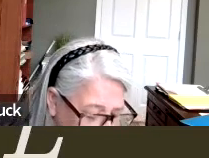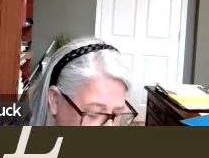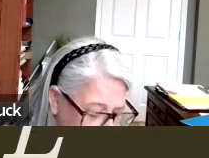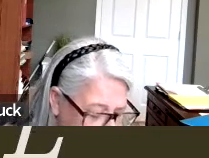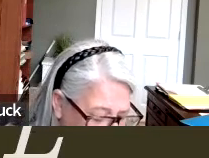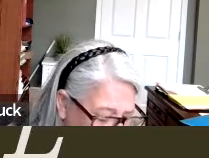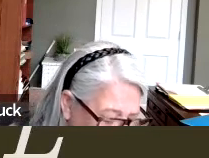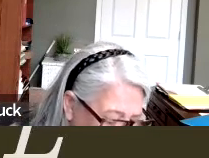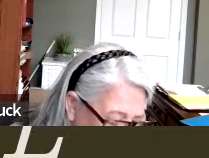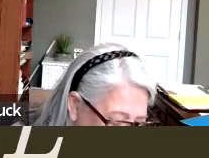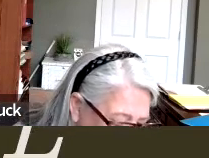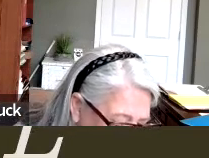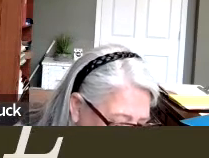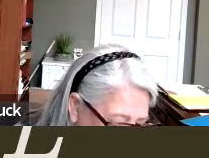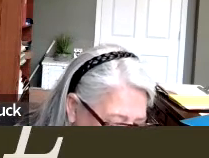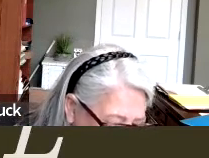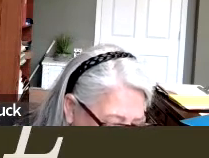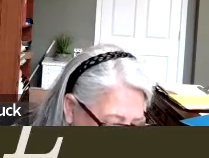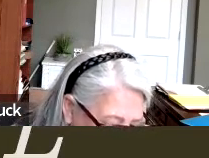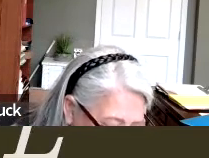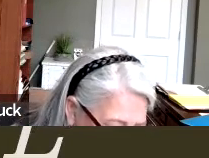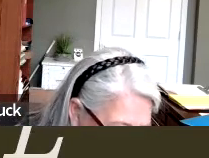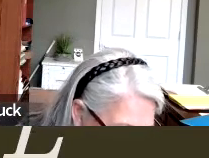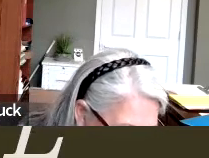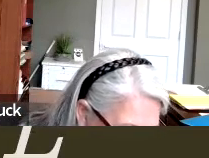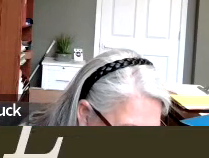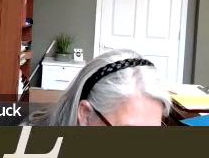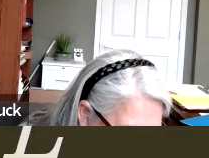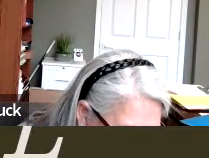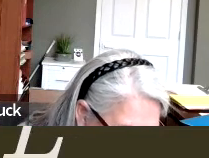are Hispanic. We have 1